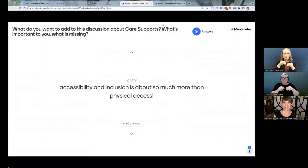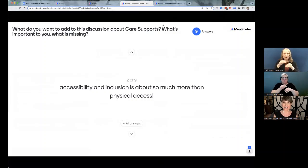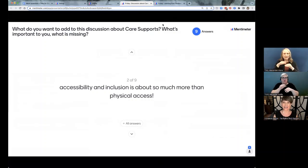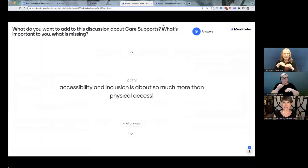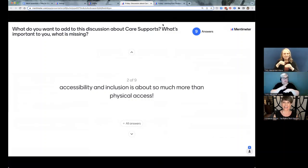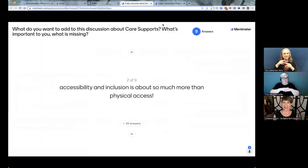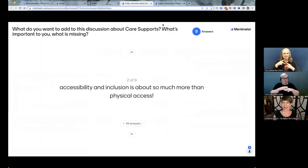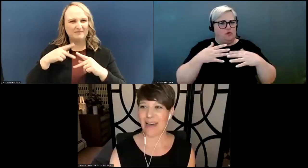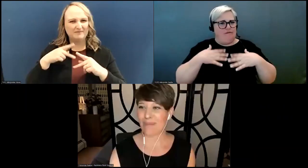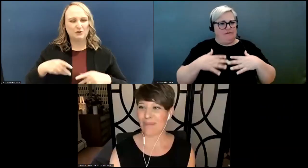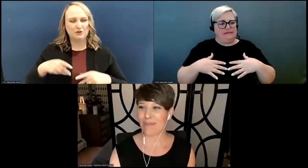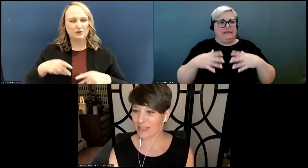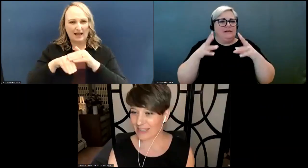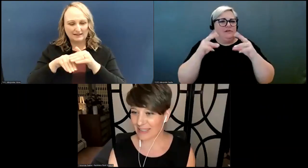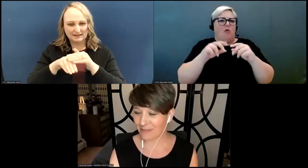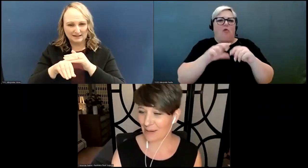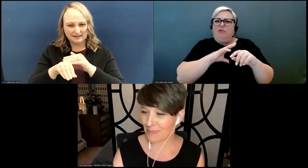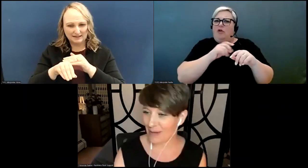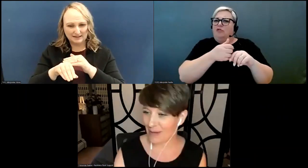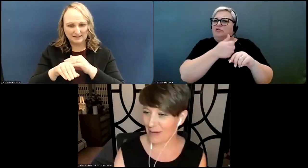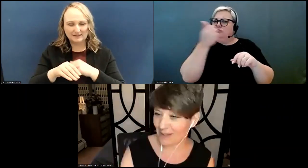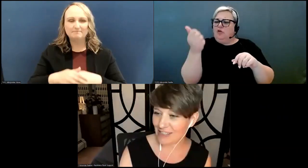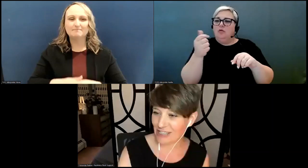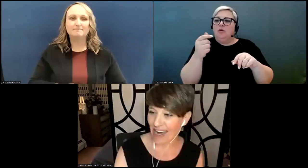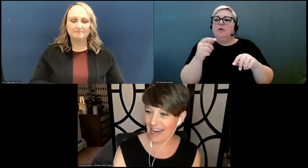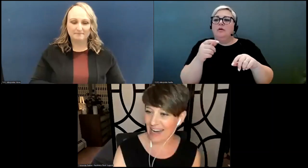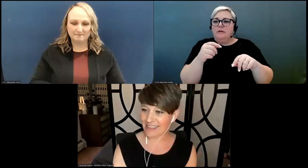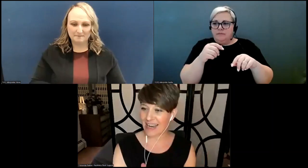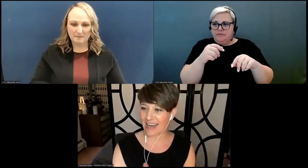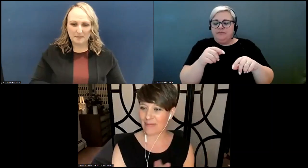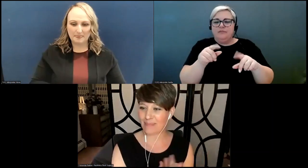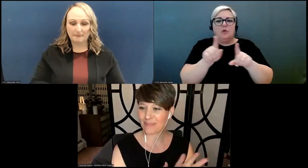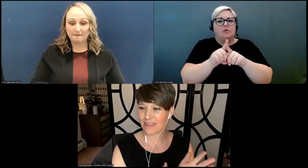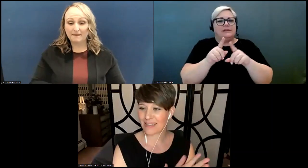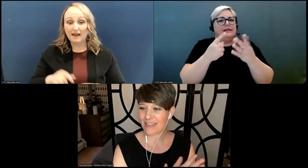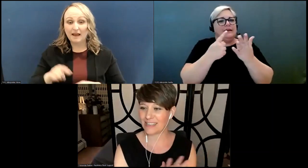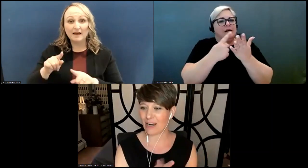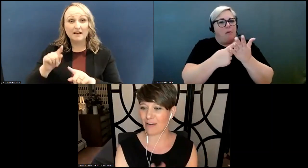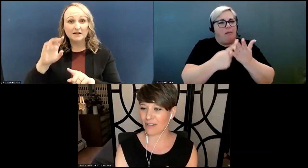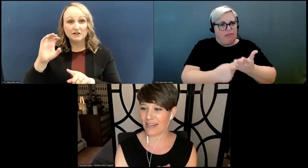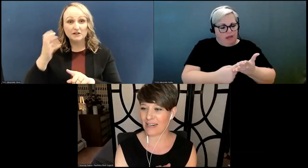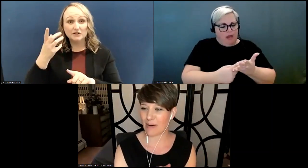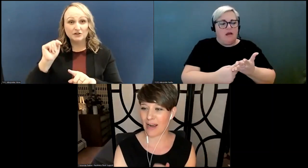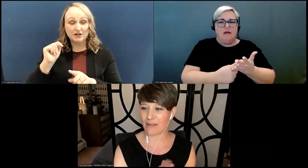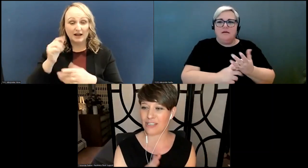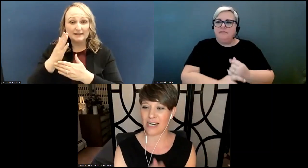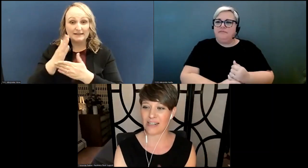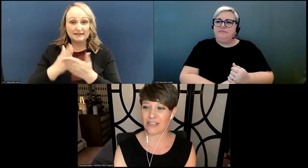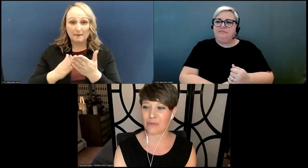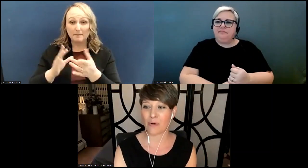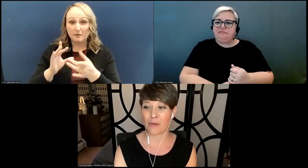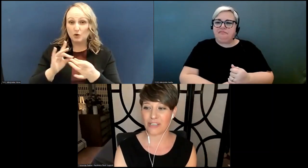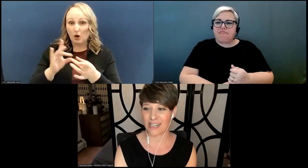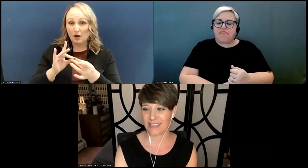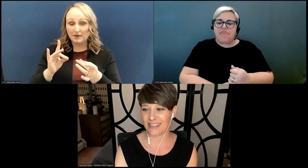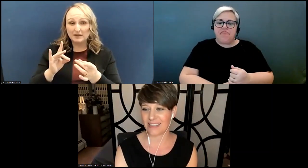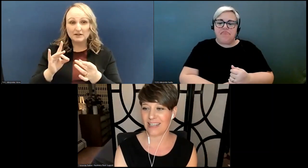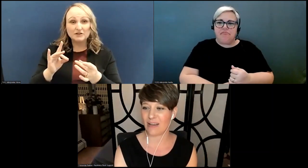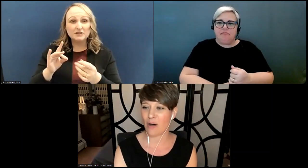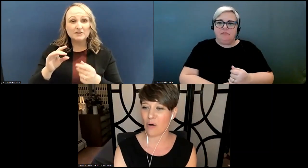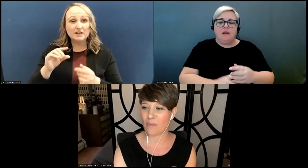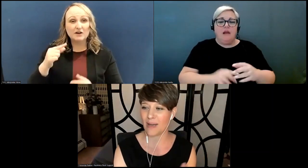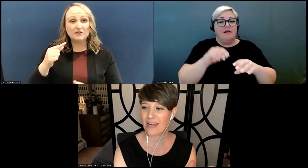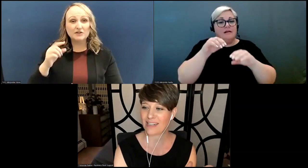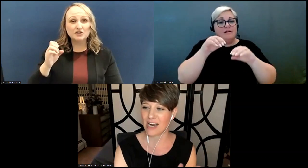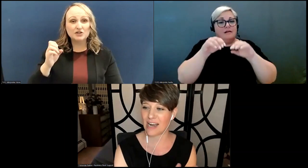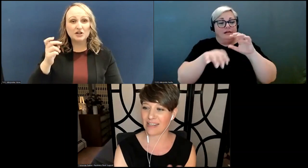in here. And also to lift up a few in the chat, just offering in about how gender role justice in